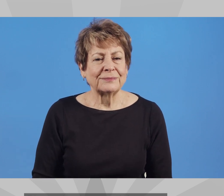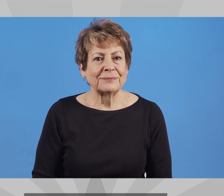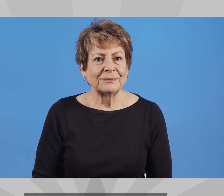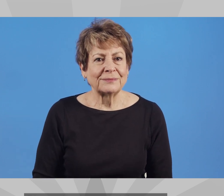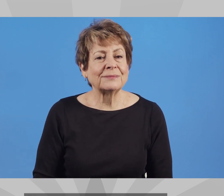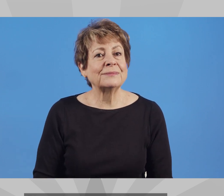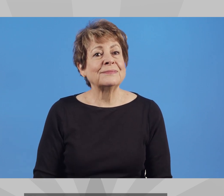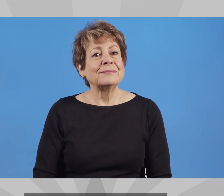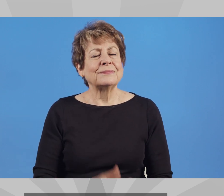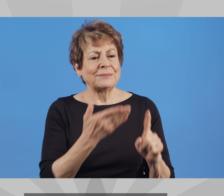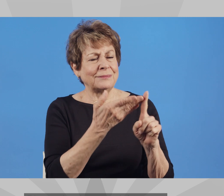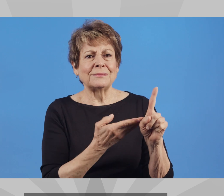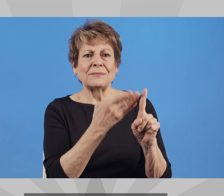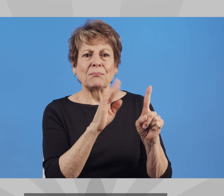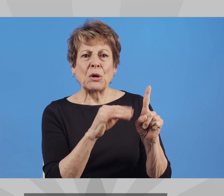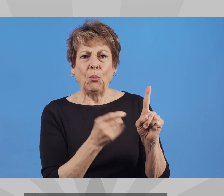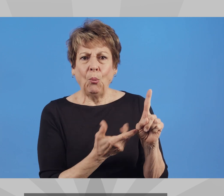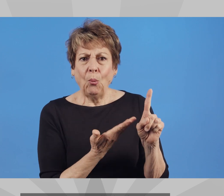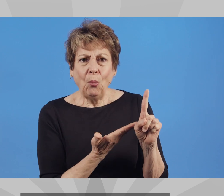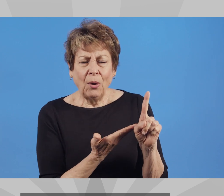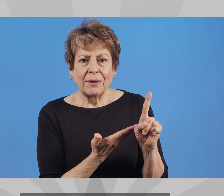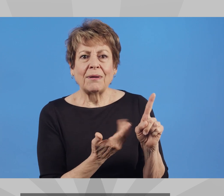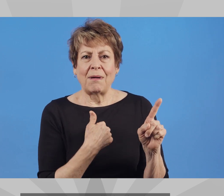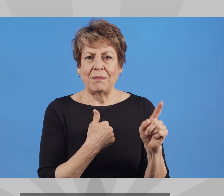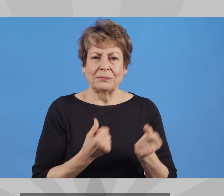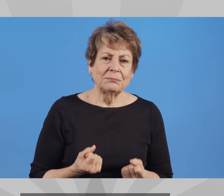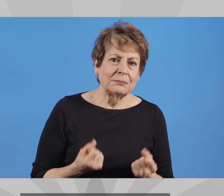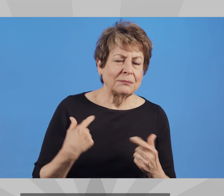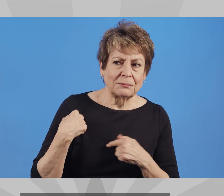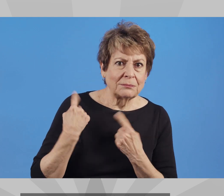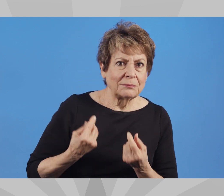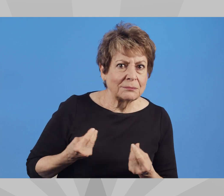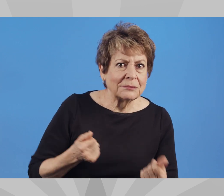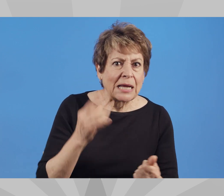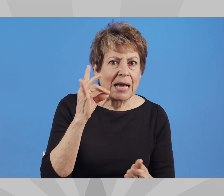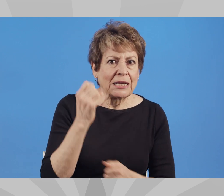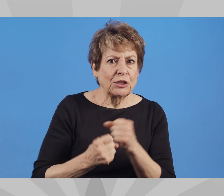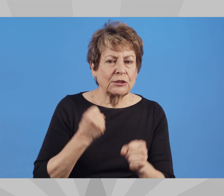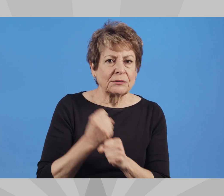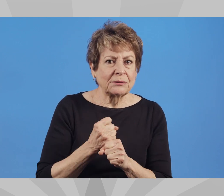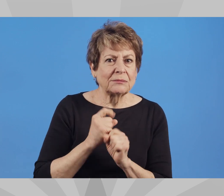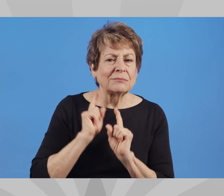Biography. I spent 8 years as a combat medic in the Army.